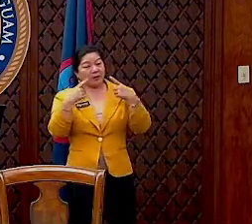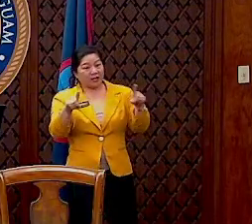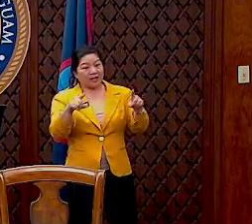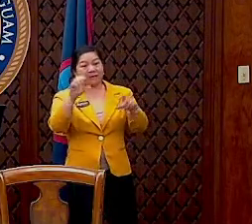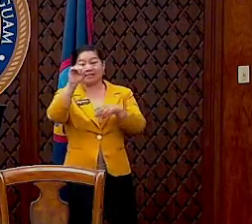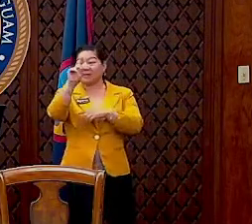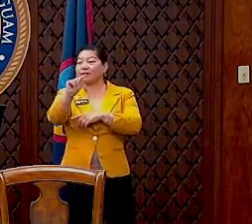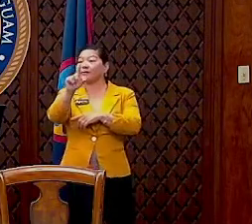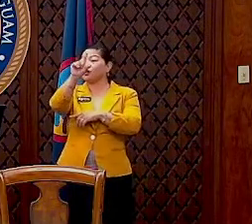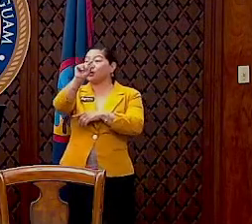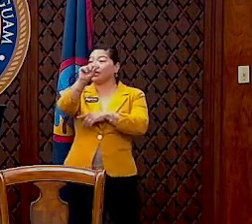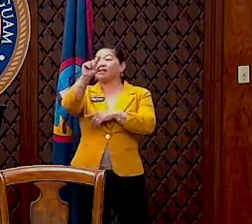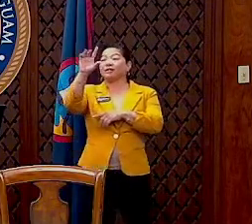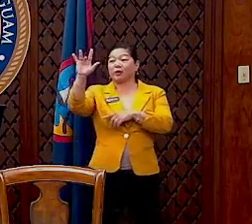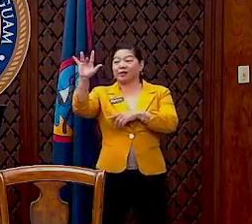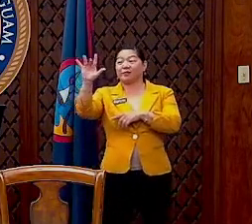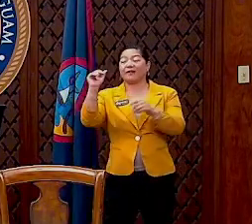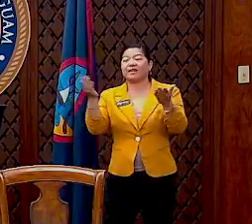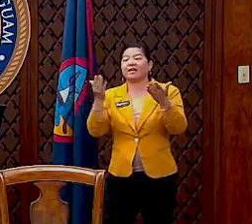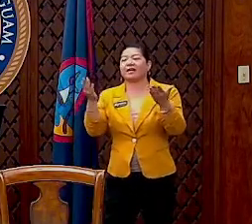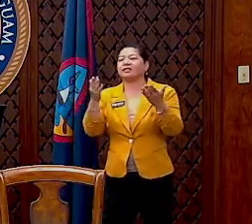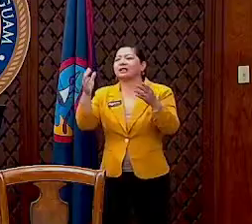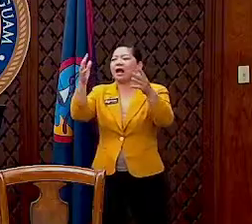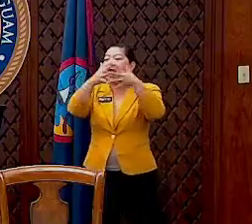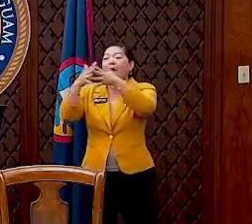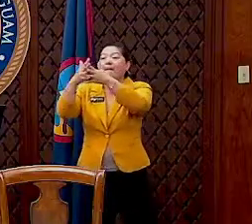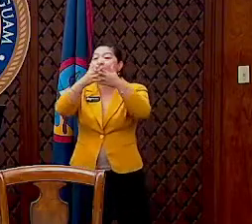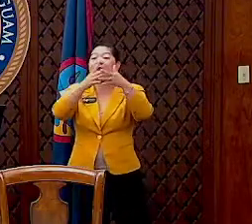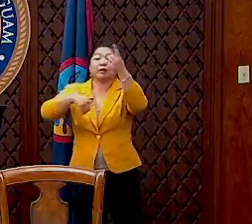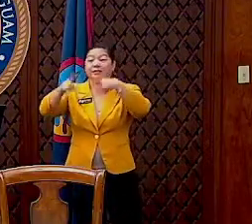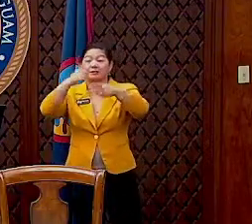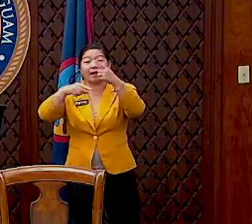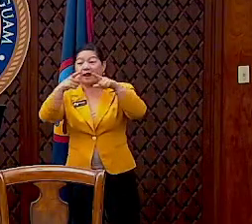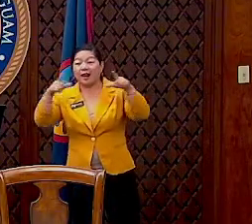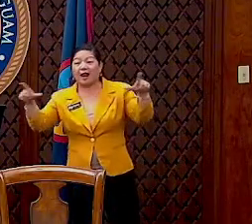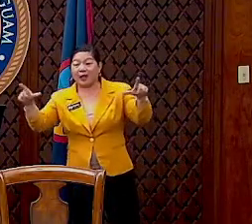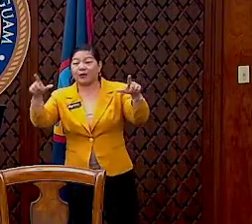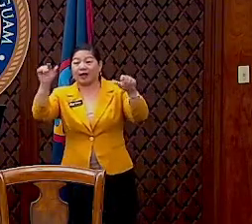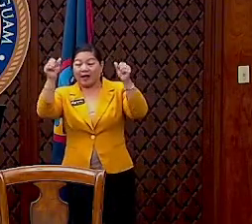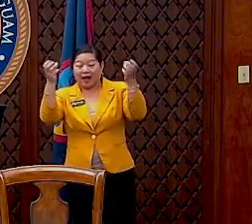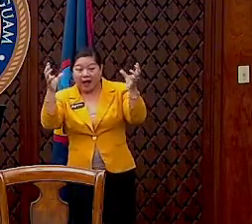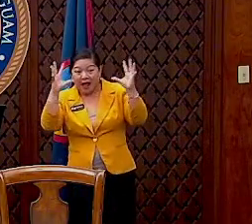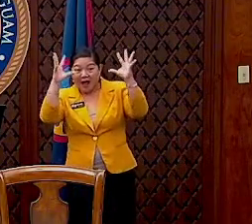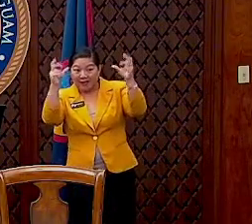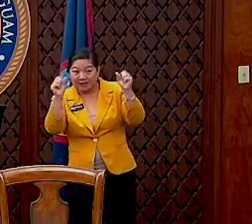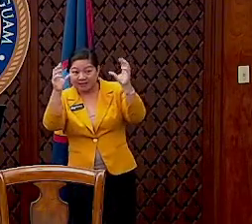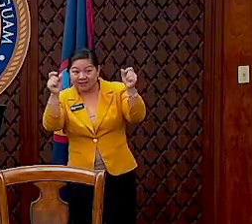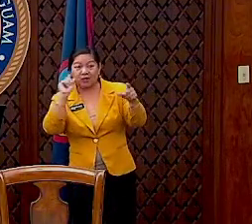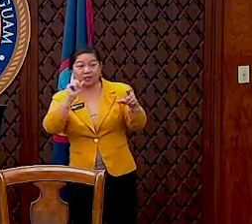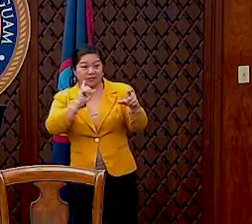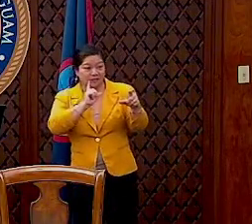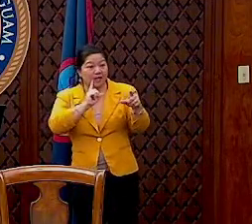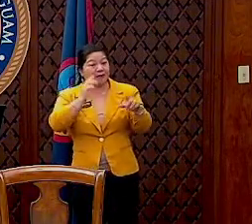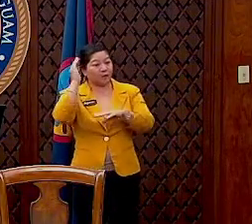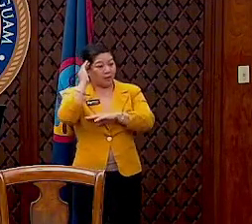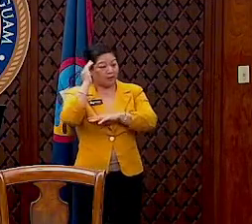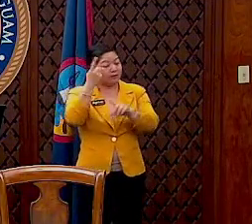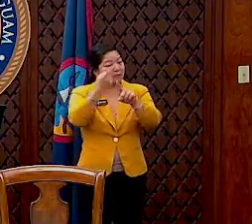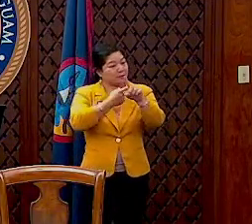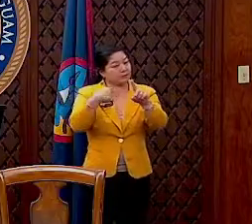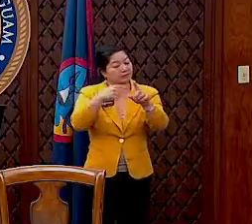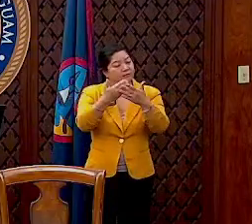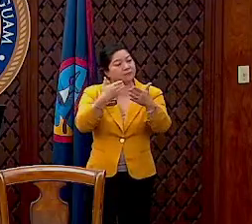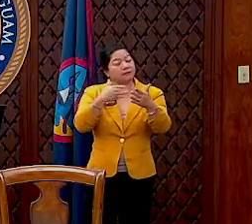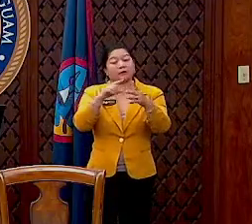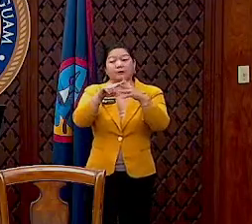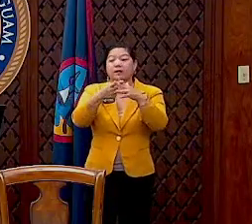September 2025 as American Sign Language, ASL, and Deaf Awareness Month. Before we begin, of course, I